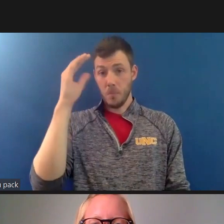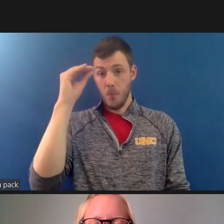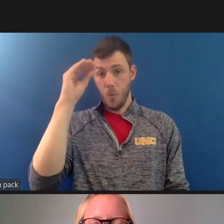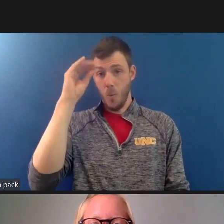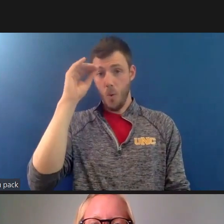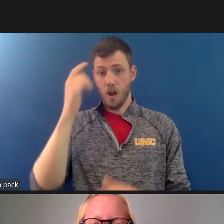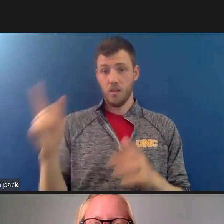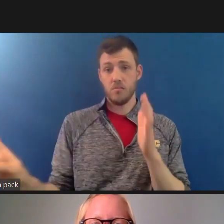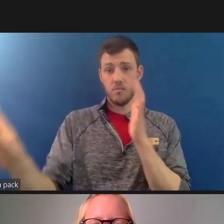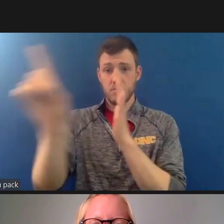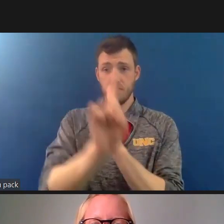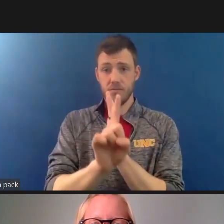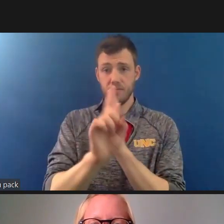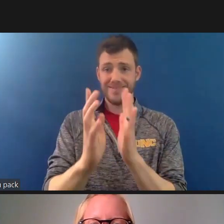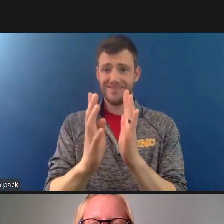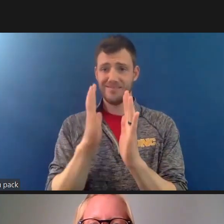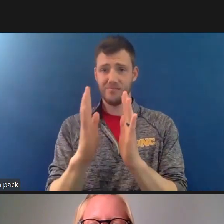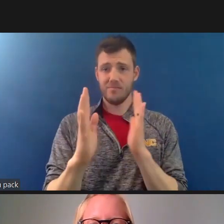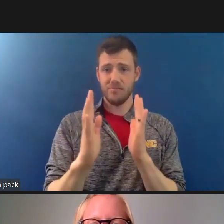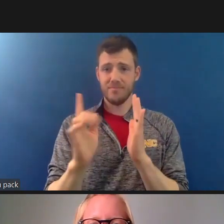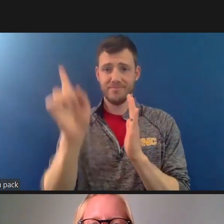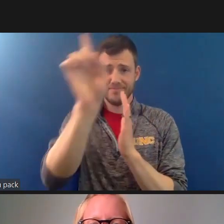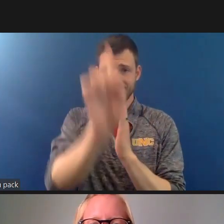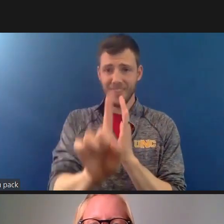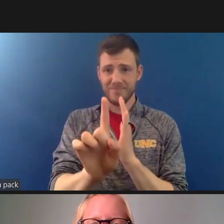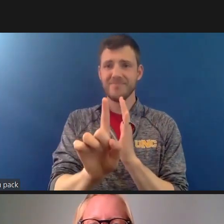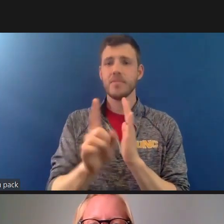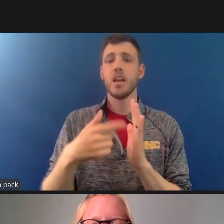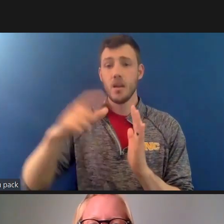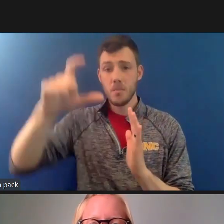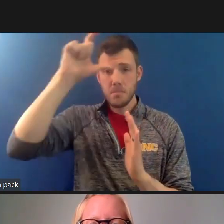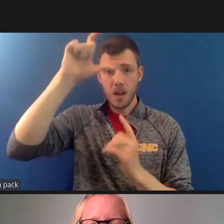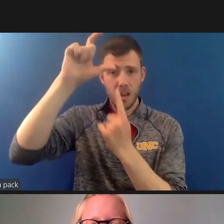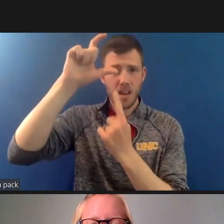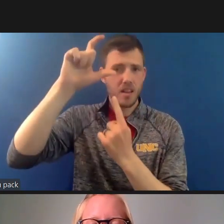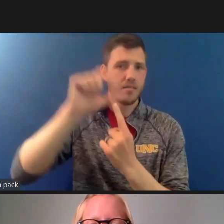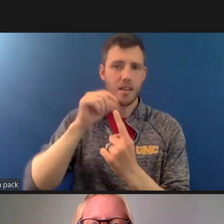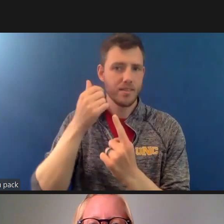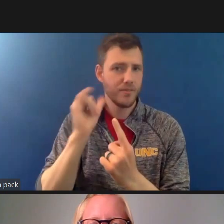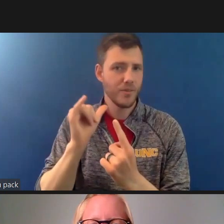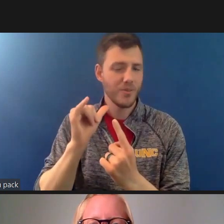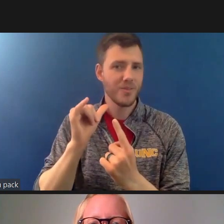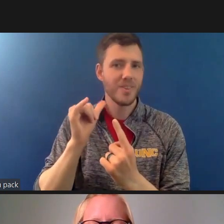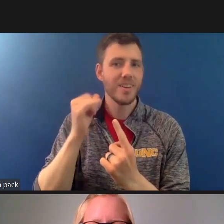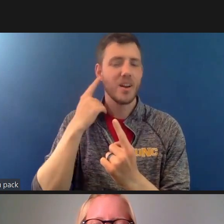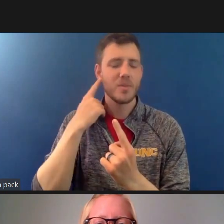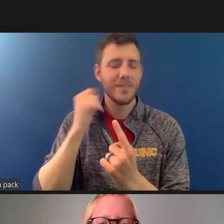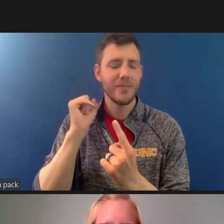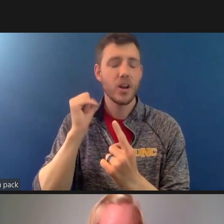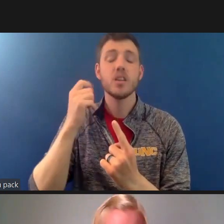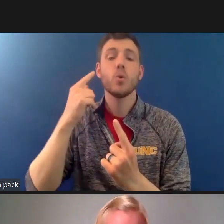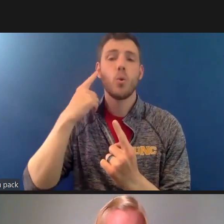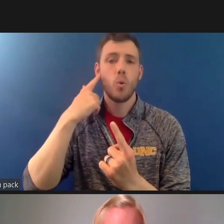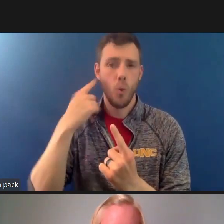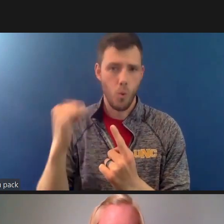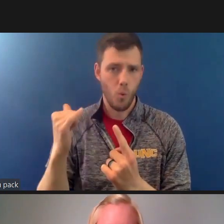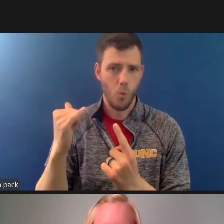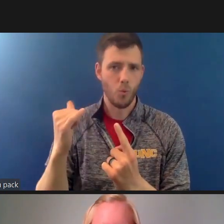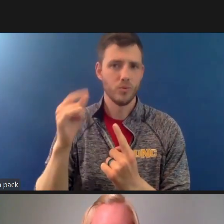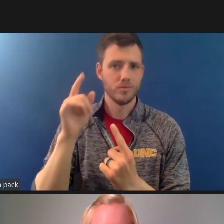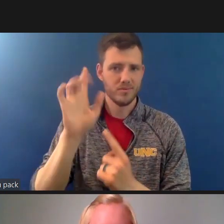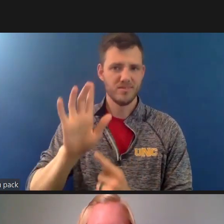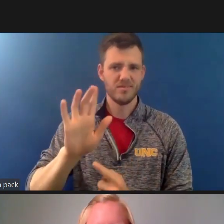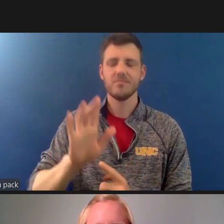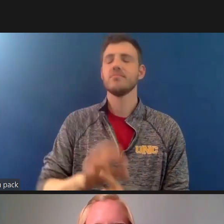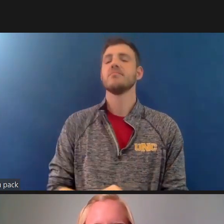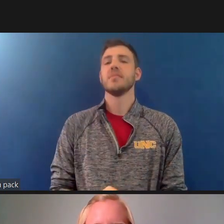party was about 10 yards from the platform, he shouted an order, and they halted, gasping, sweating, swaying in the fierce